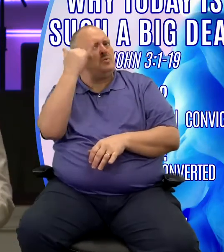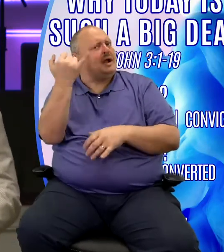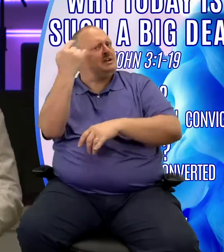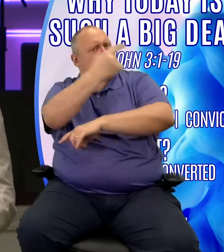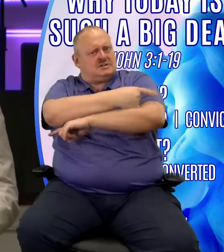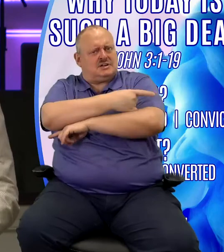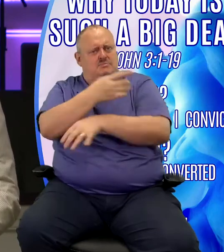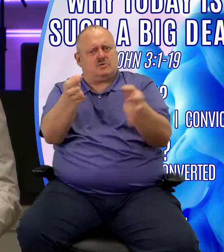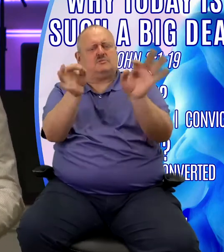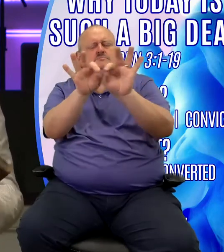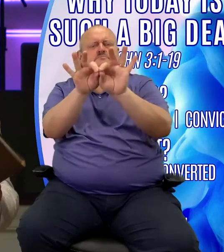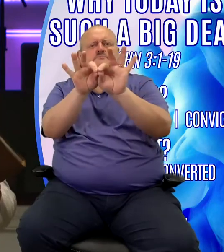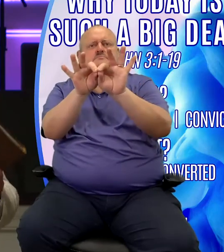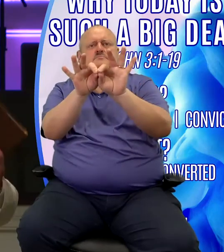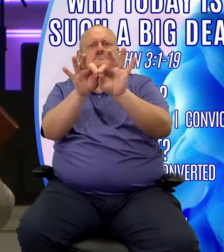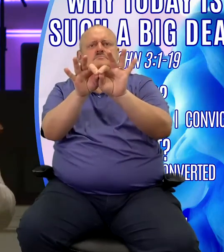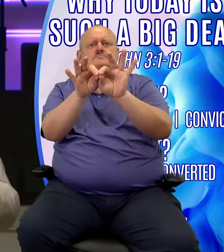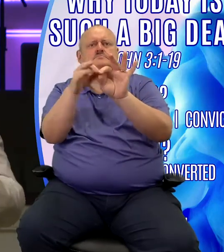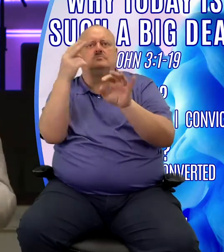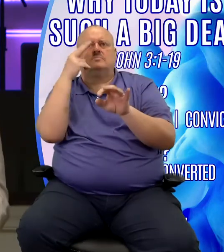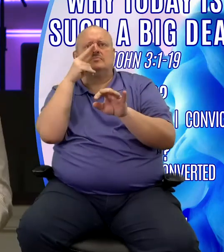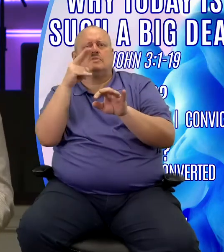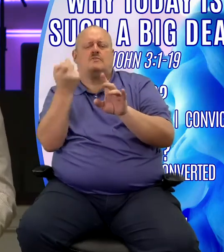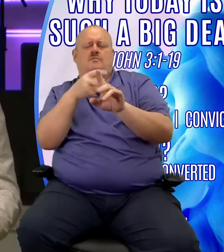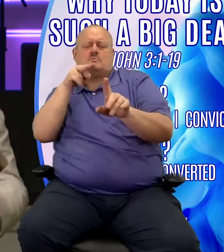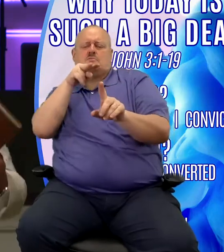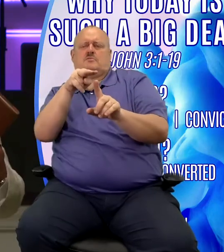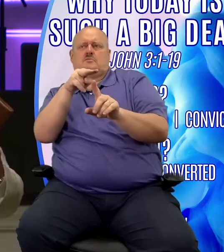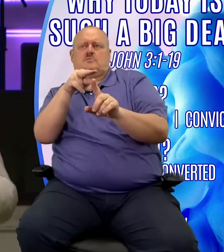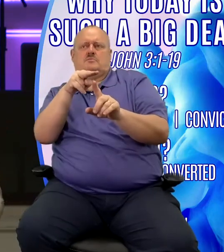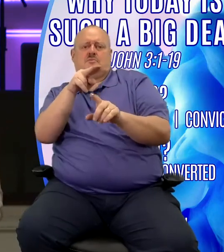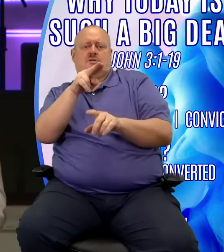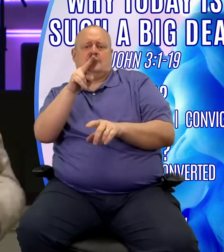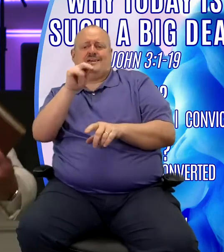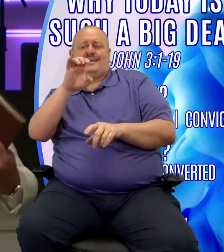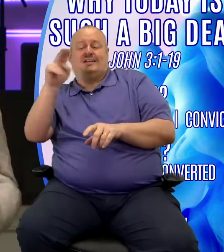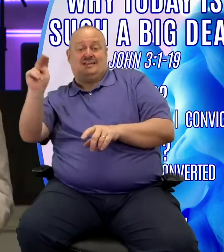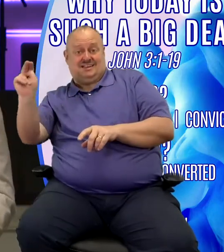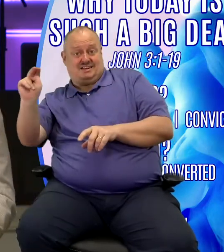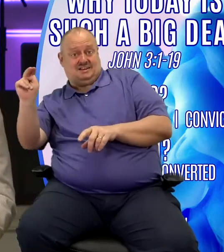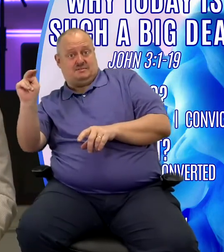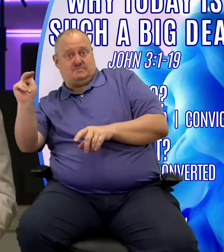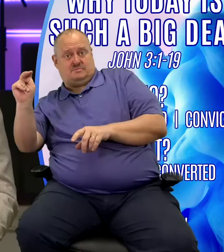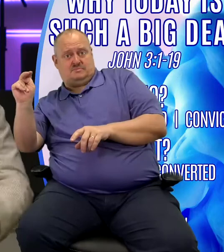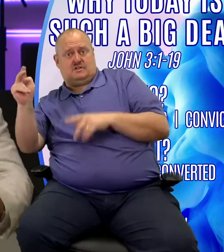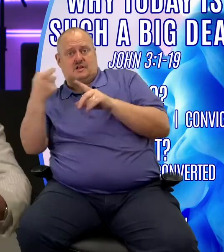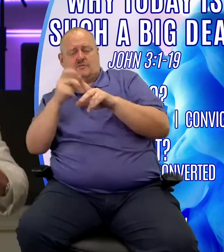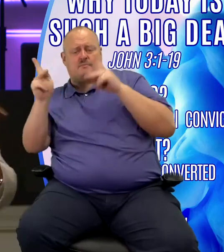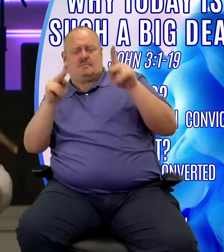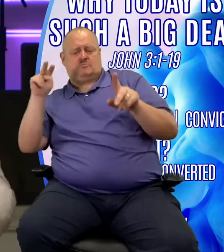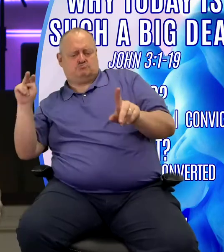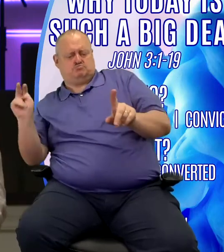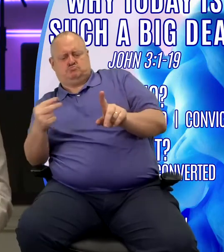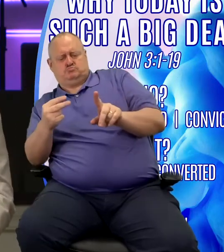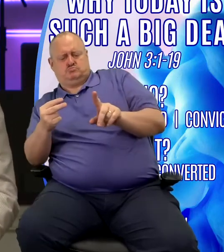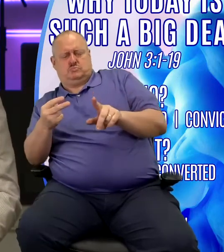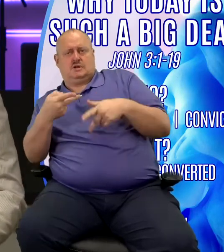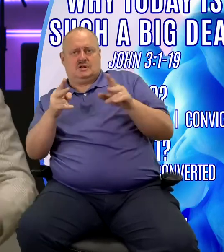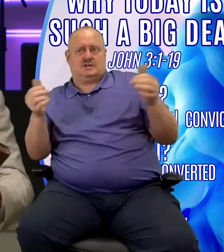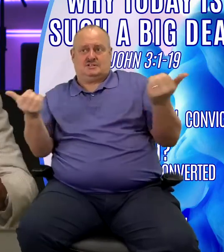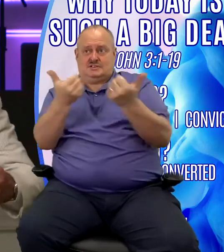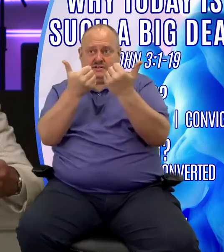is so important, I want to see it from the perspective of Nicodemus. I want to see it from the perspective of humanity. If you'll allow me to challenge